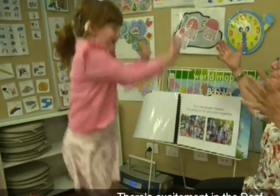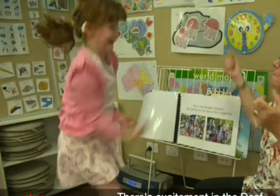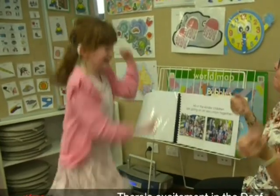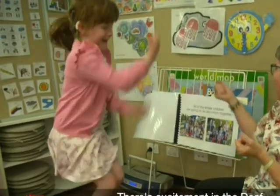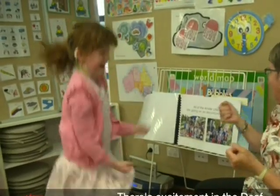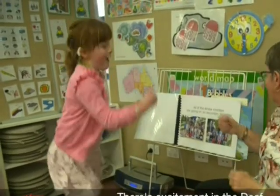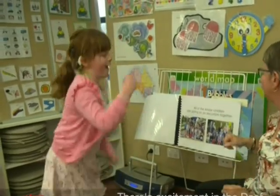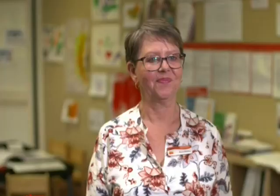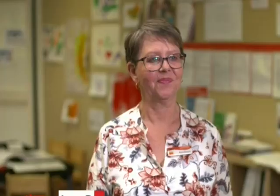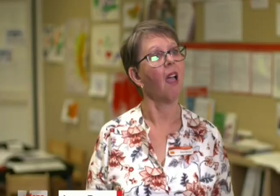about the program.